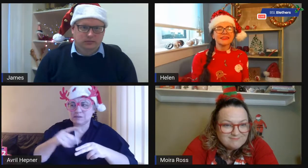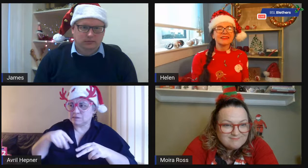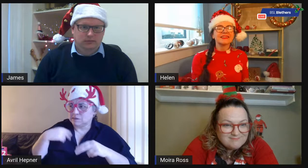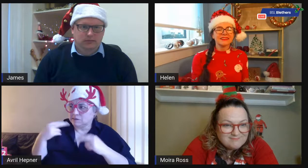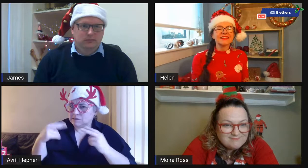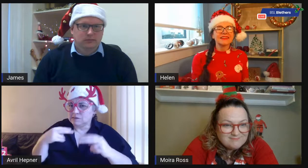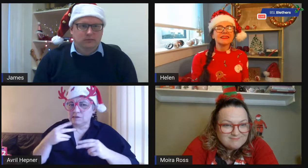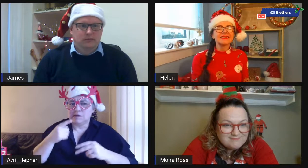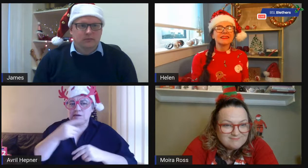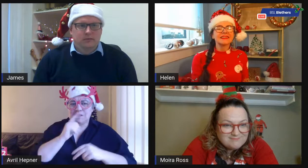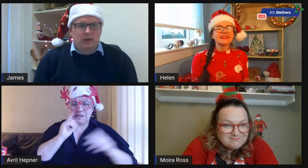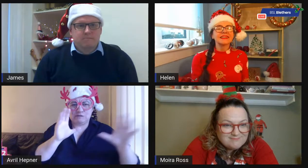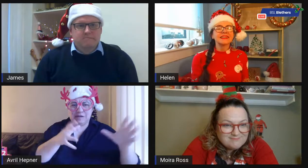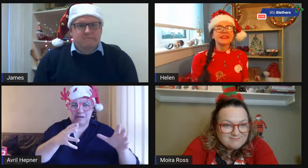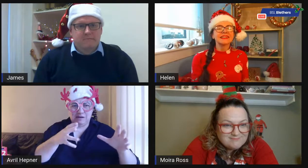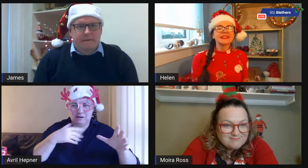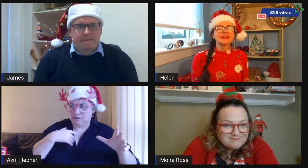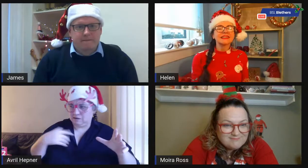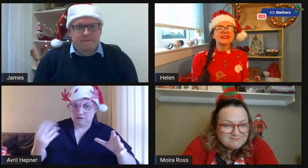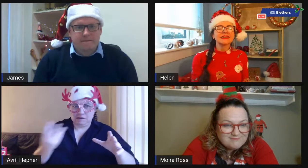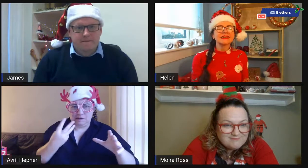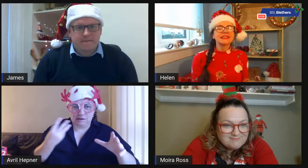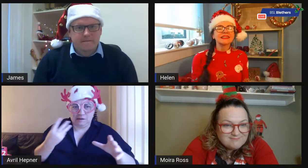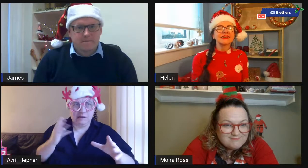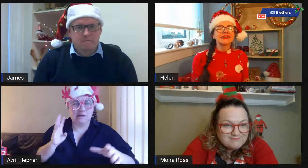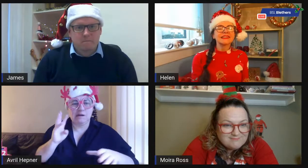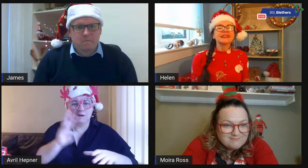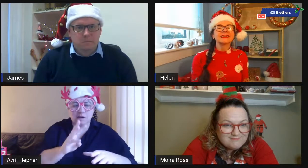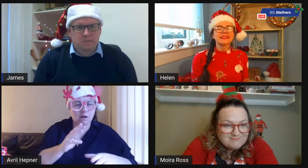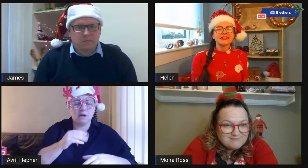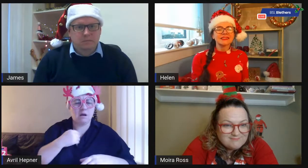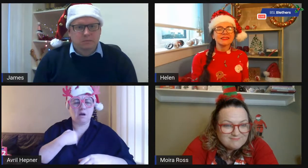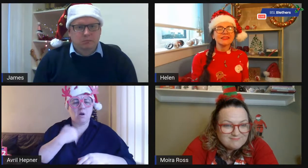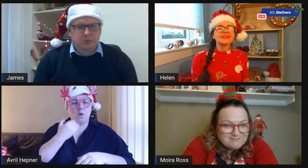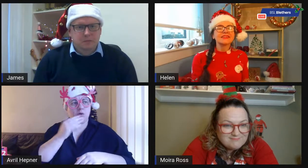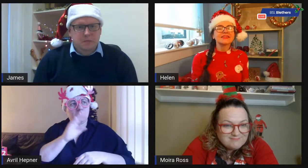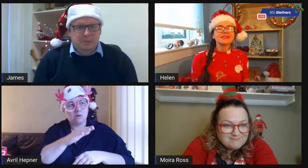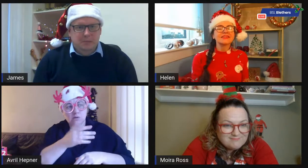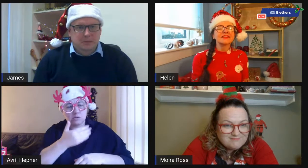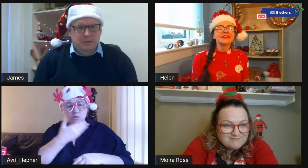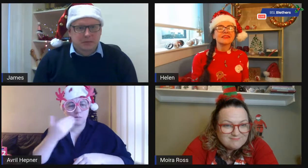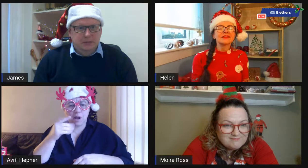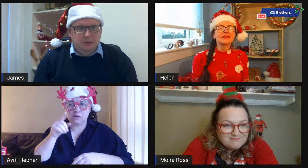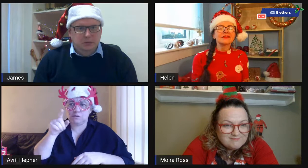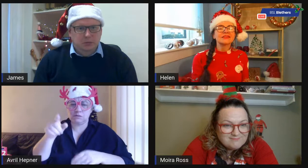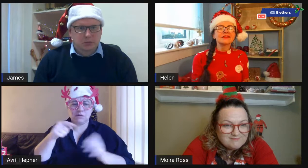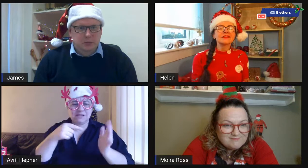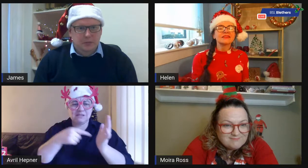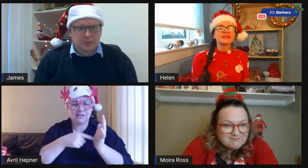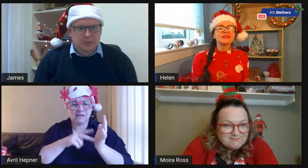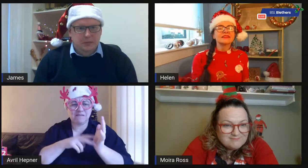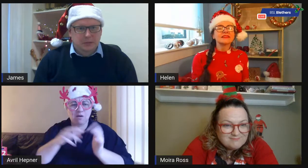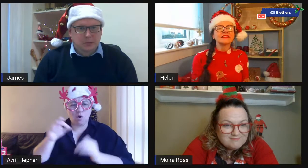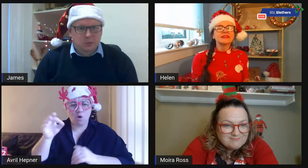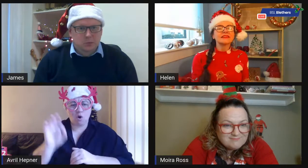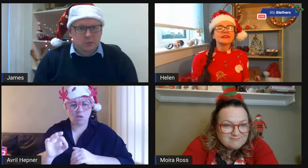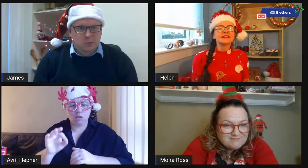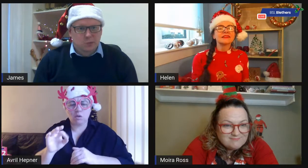hearing relatives for Christmas, it was a very different experience. And the three of us would often feel quite